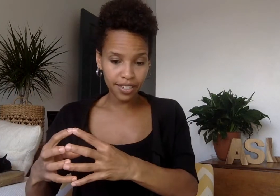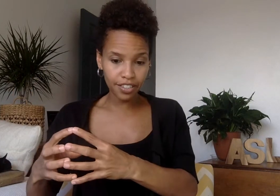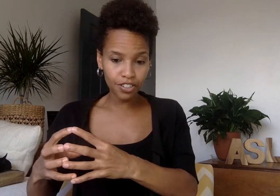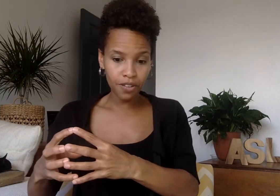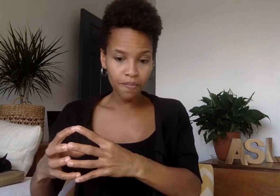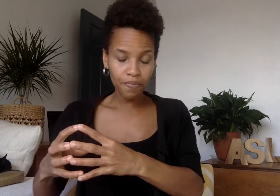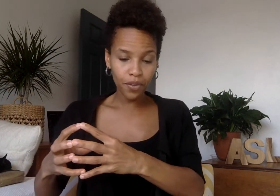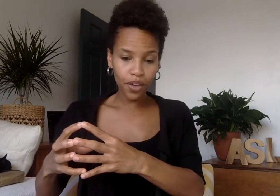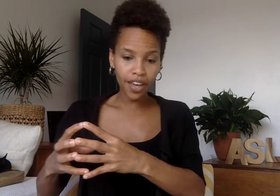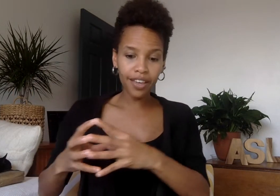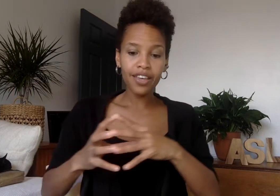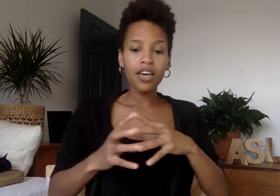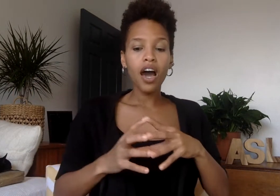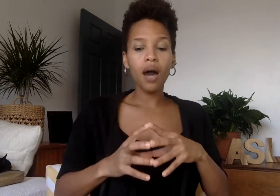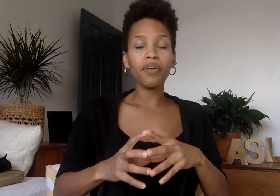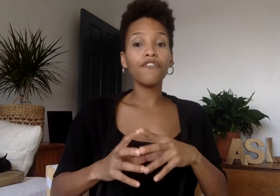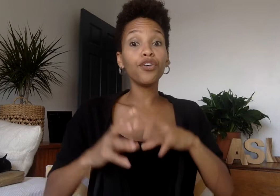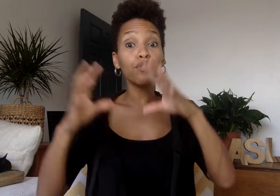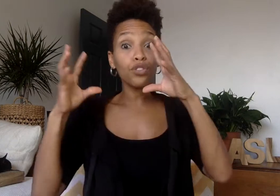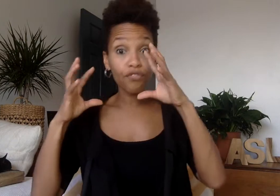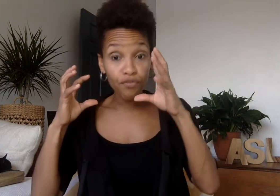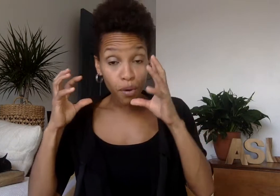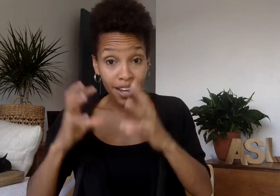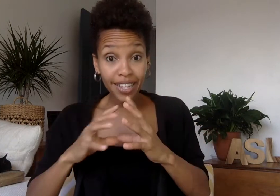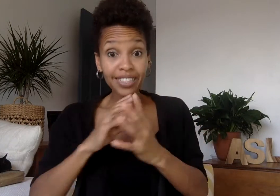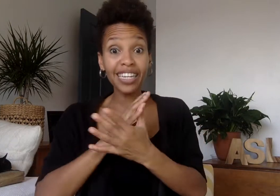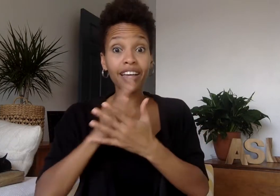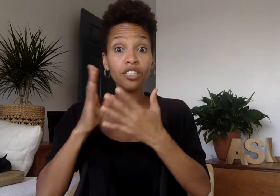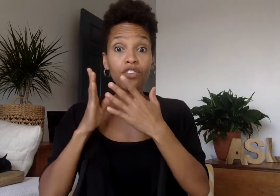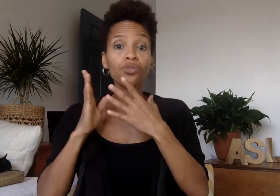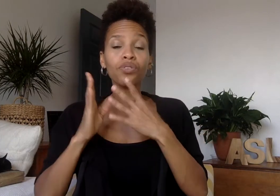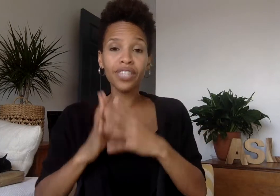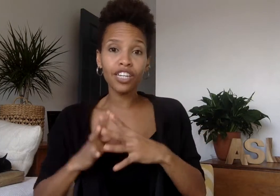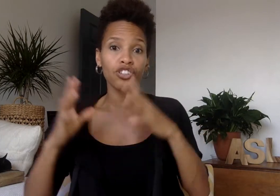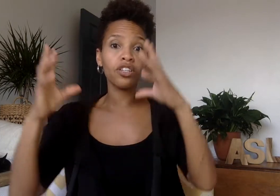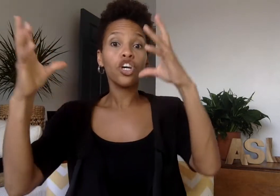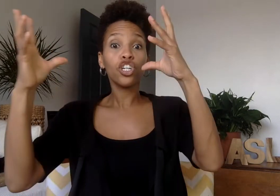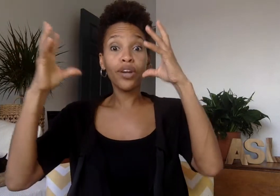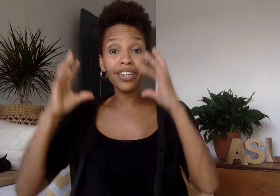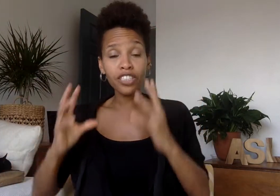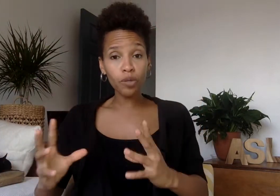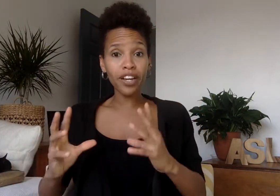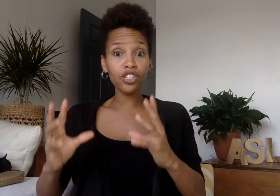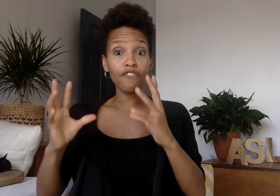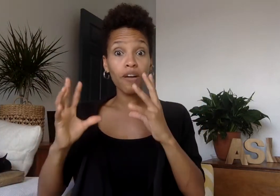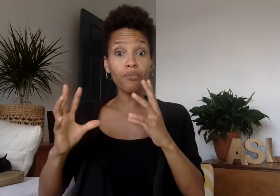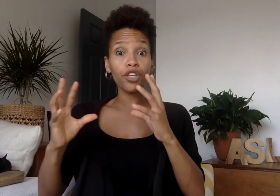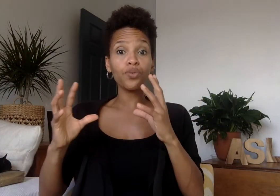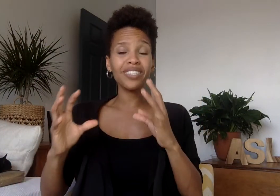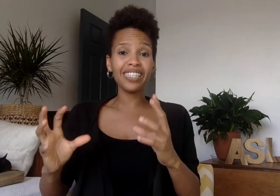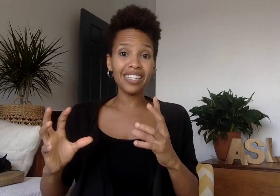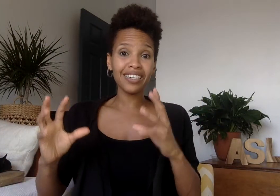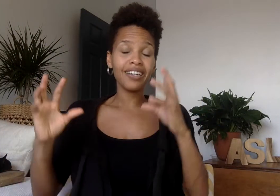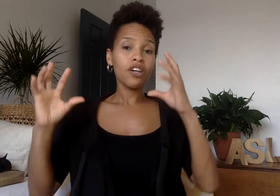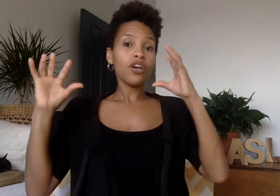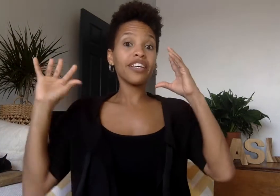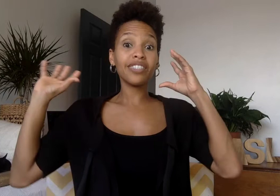message, okay? If you process and get to visualization, create an interpretation from what you see is